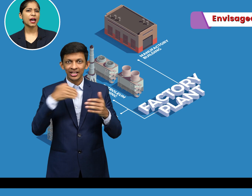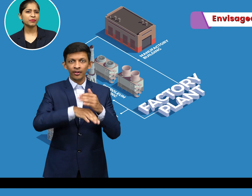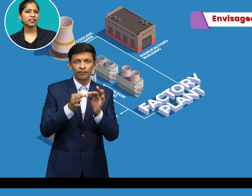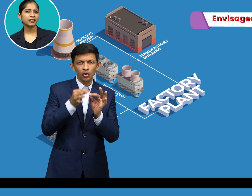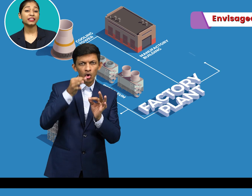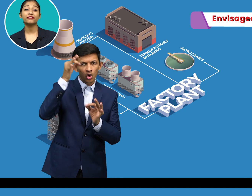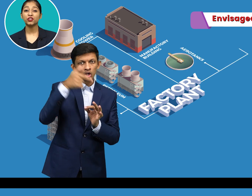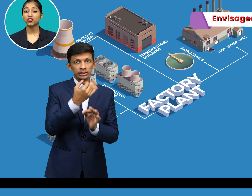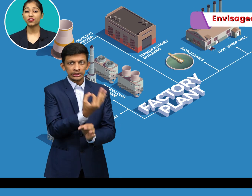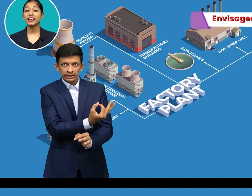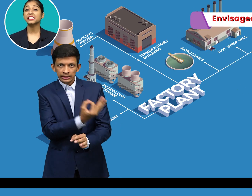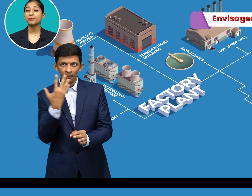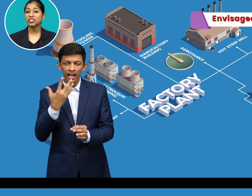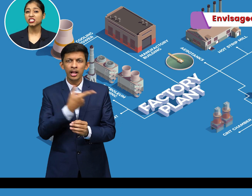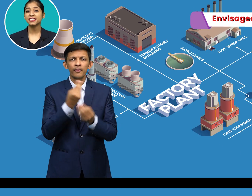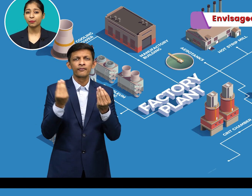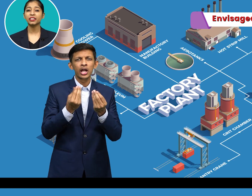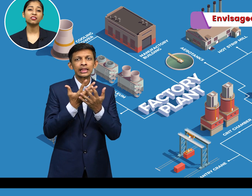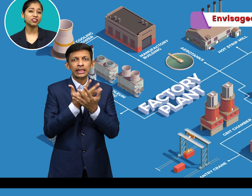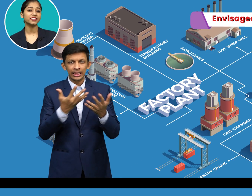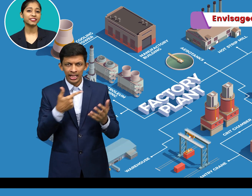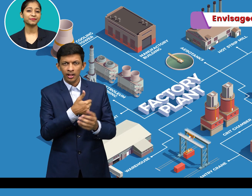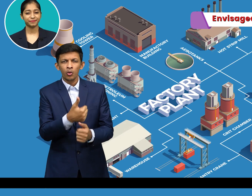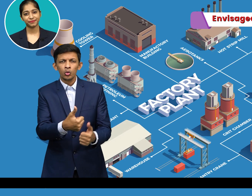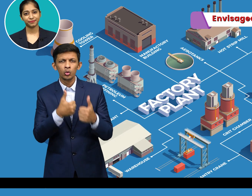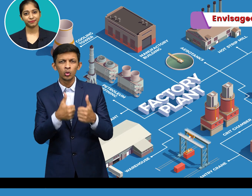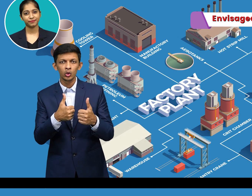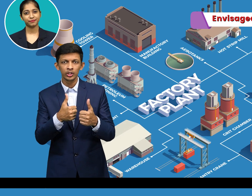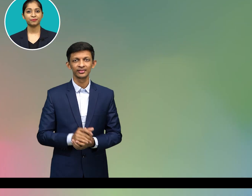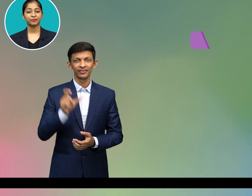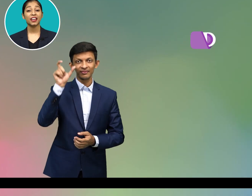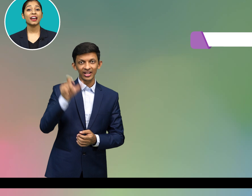Expect something in the future, especially something good.